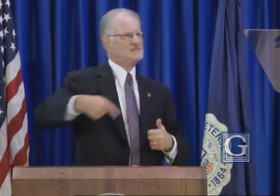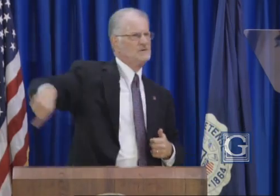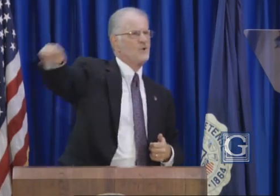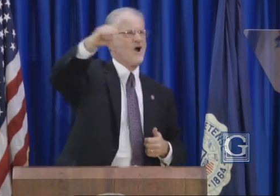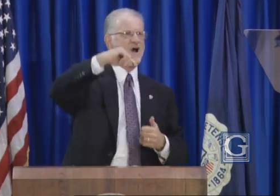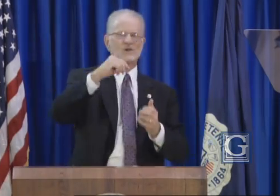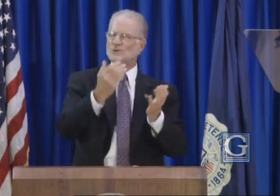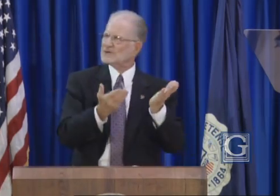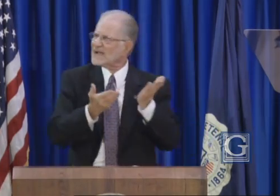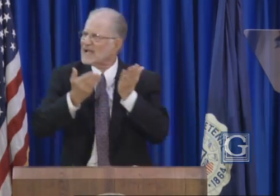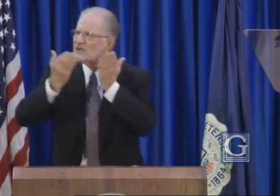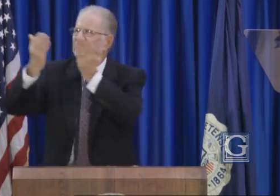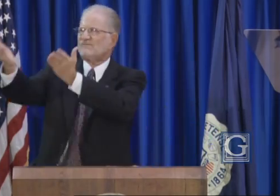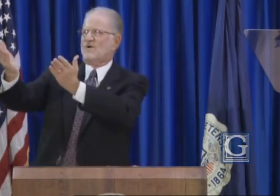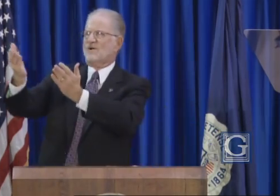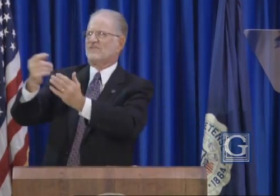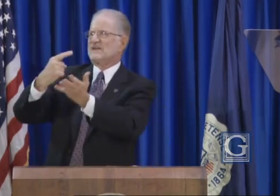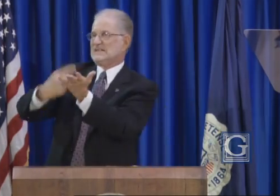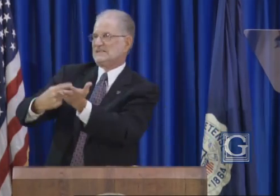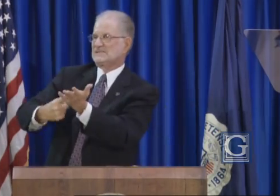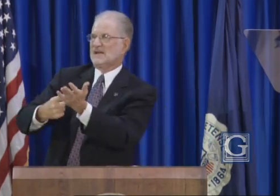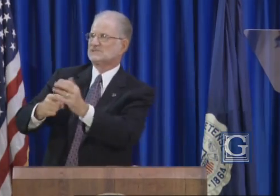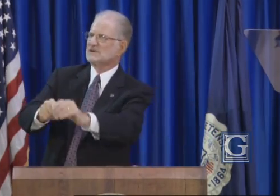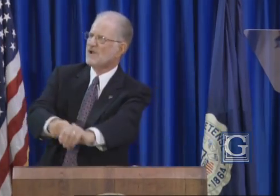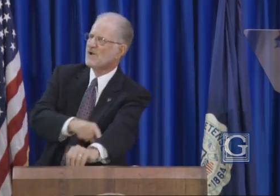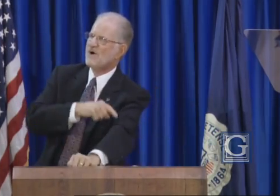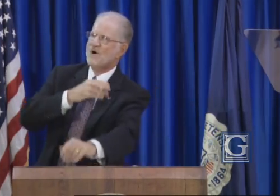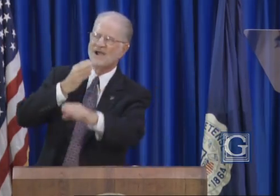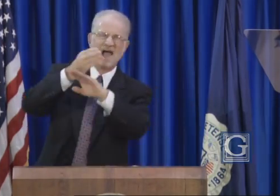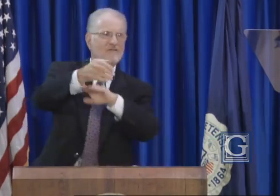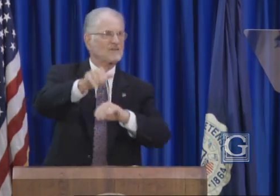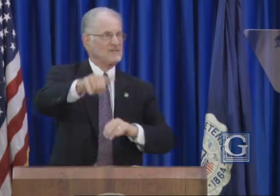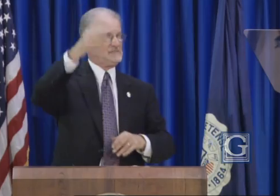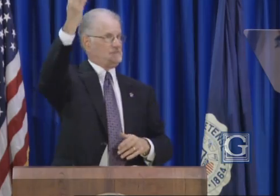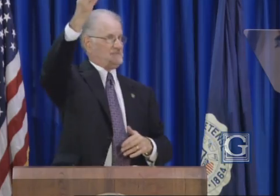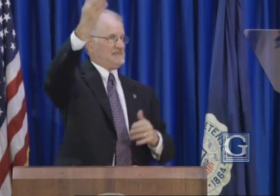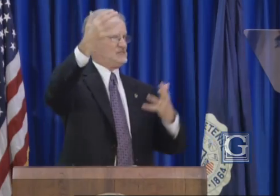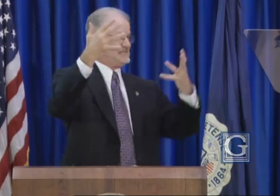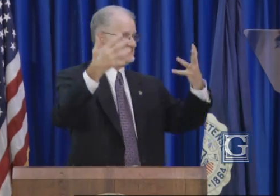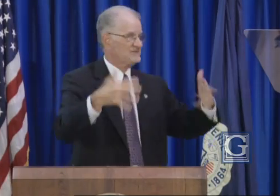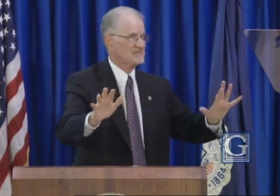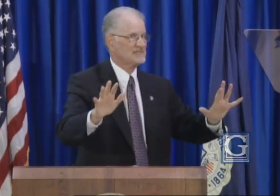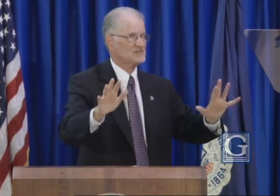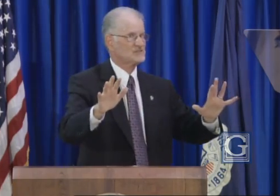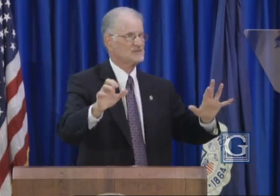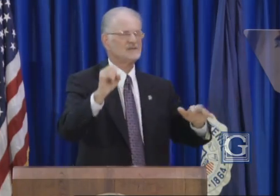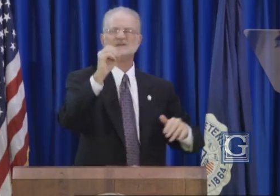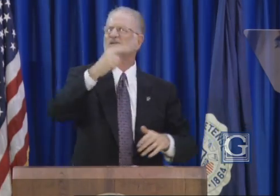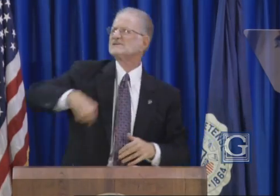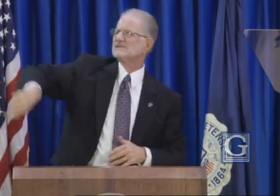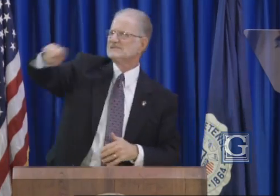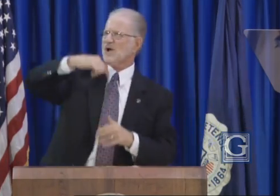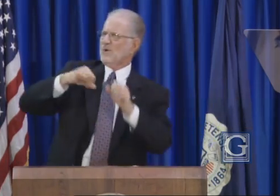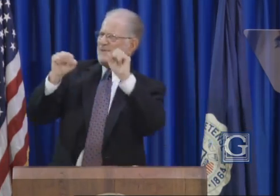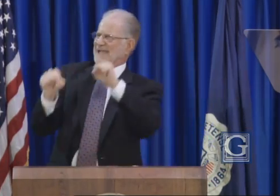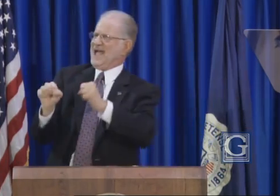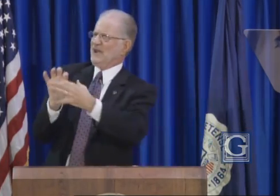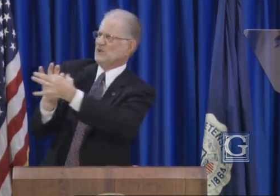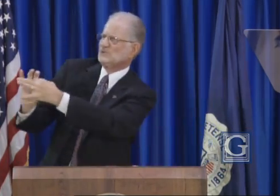I challenge you to carry forth this discussion long after this speech is finished, so